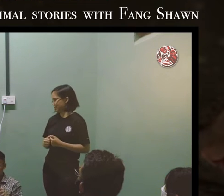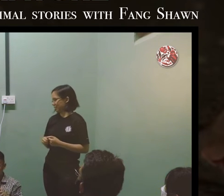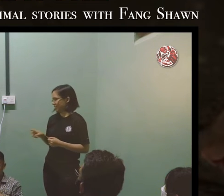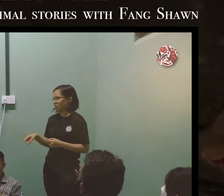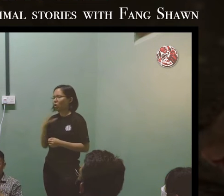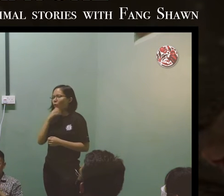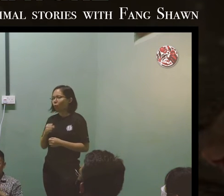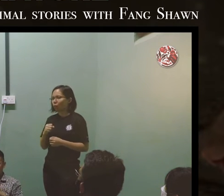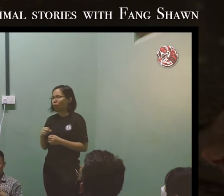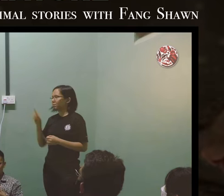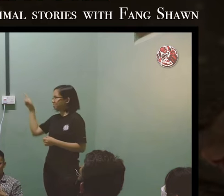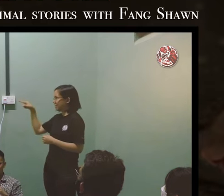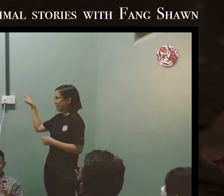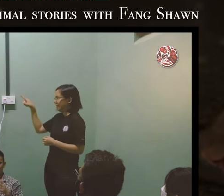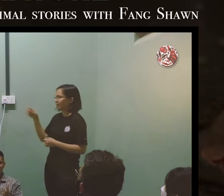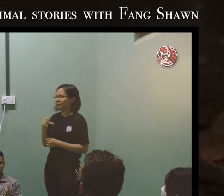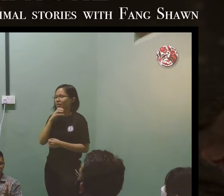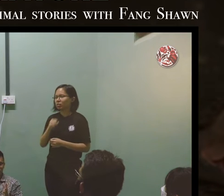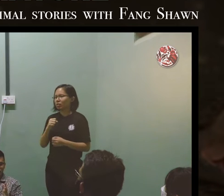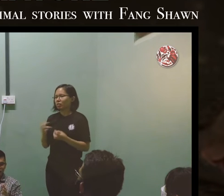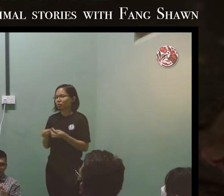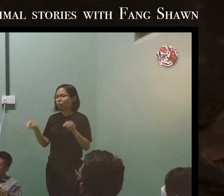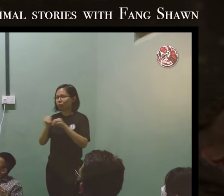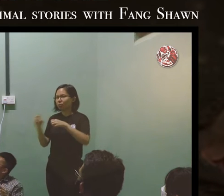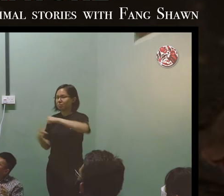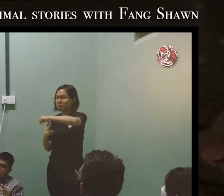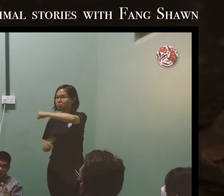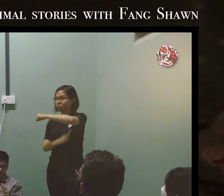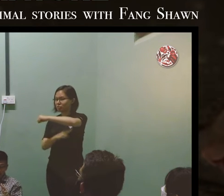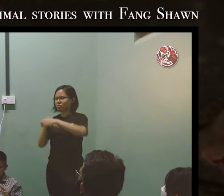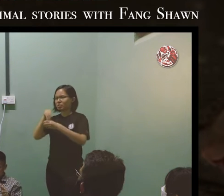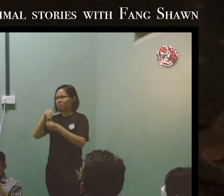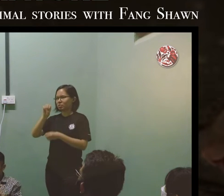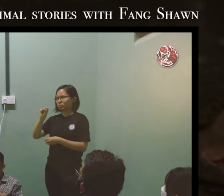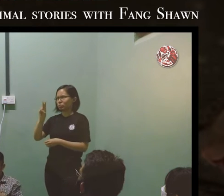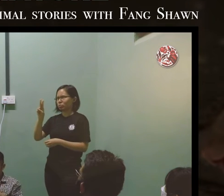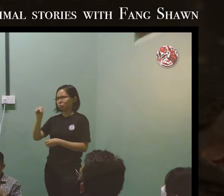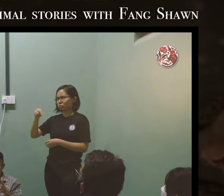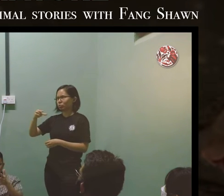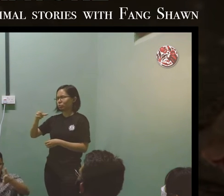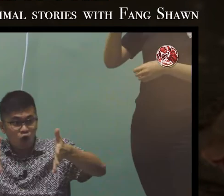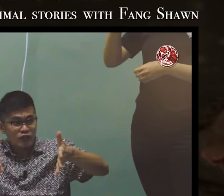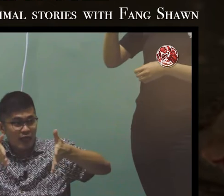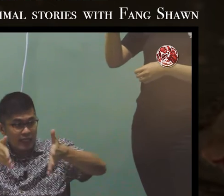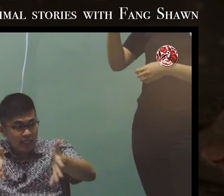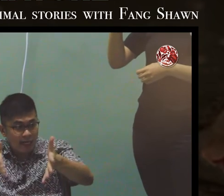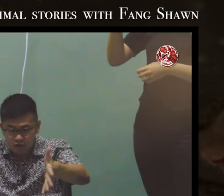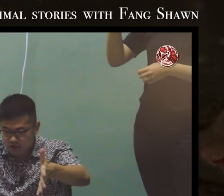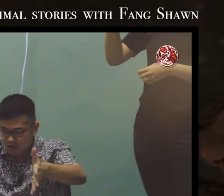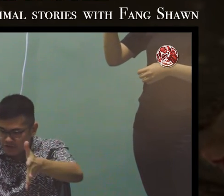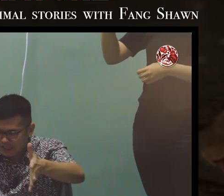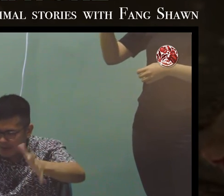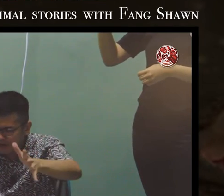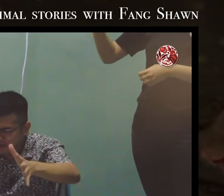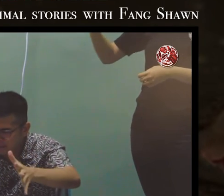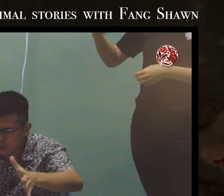Sungai Buloh Nature Reserve. They made a new one already, so this specific one doesn't exist anymore. But it's basically the only way in and out